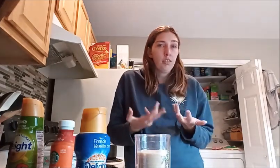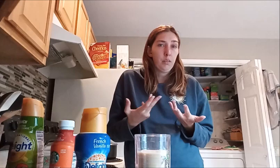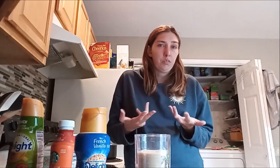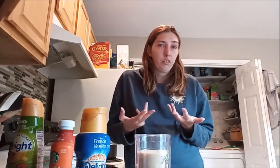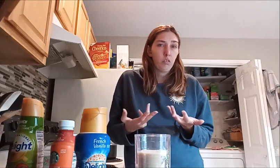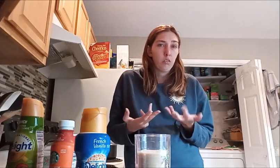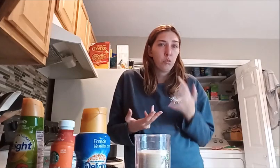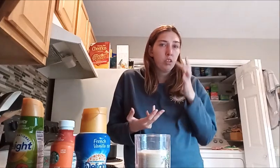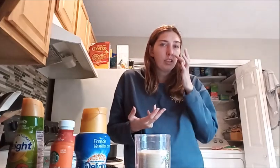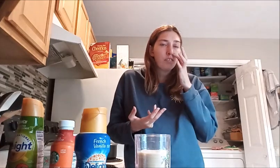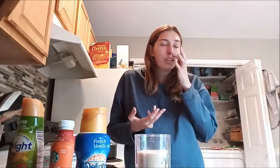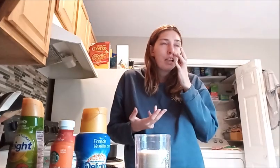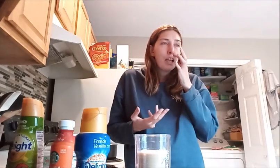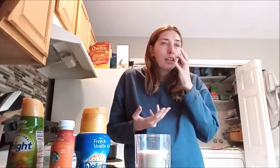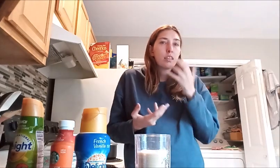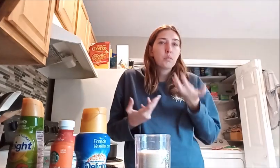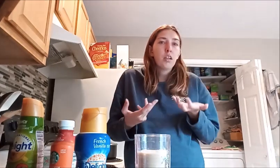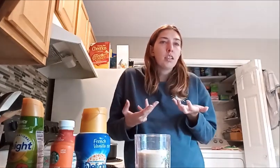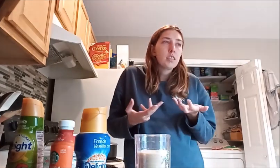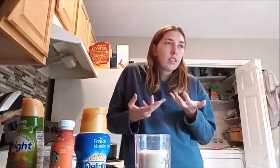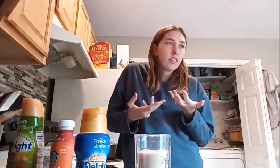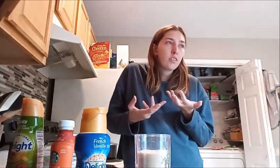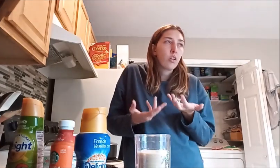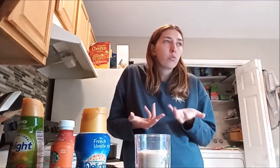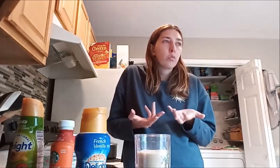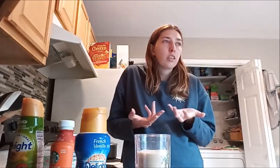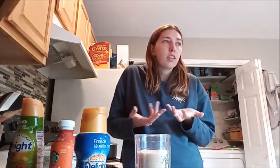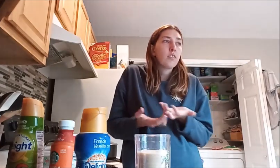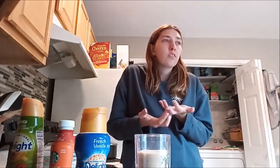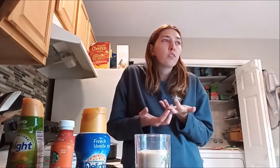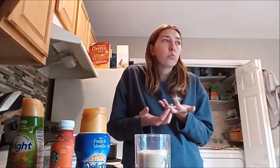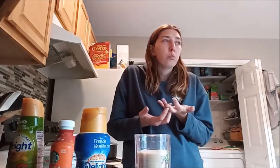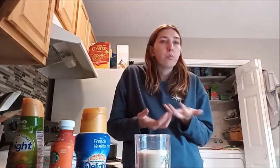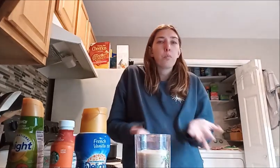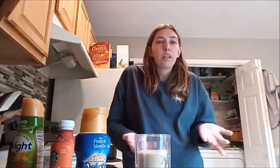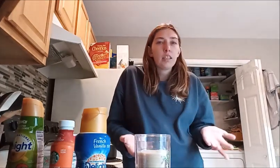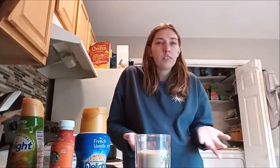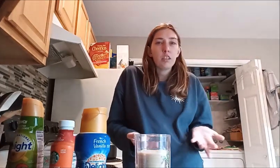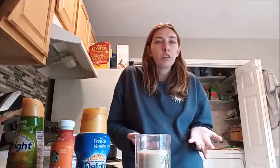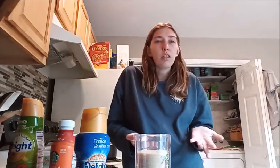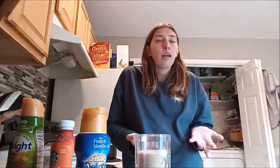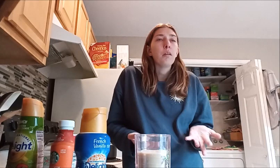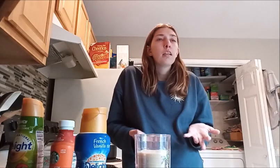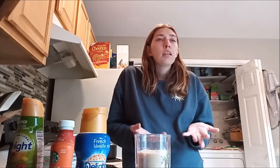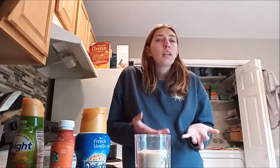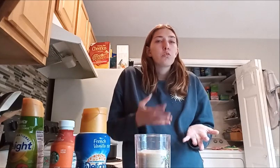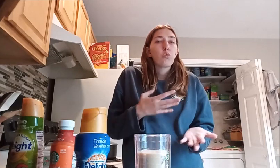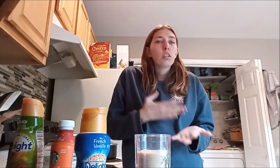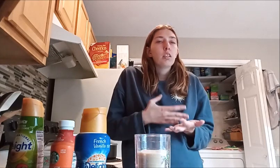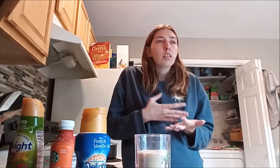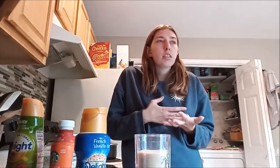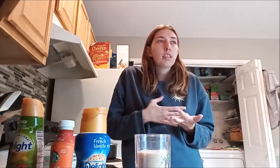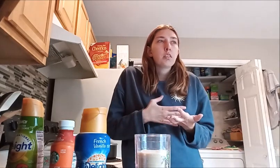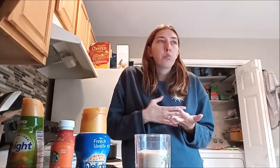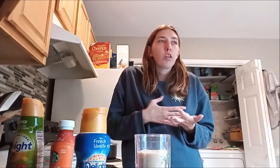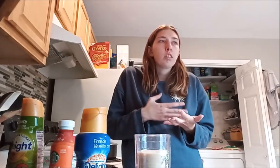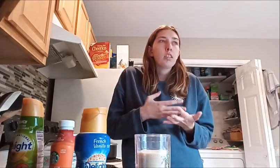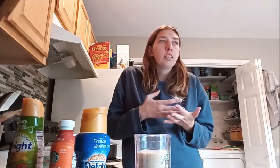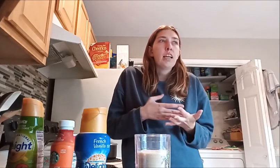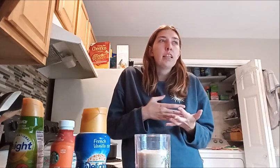family funerals. Like, even, like, to be honest, even if you barely even knew them, it's important to attend them,